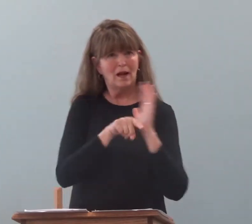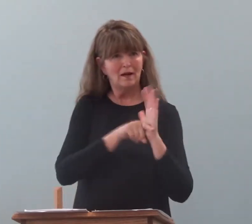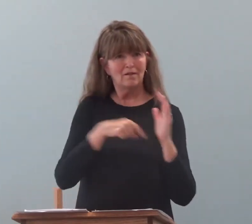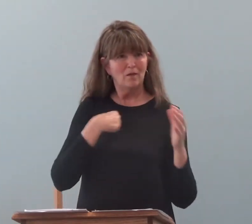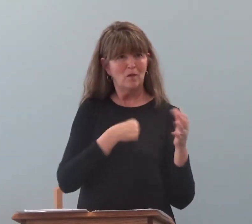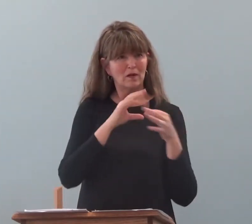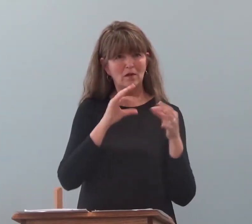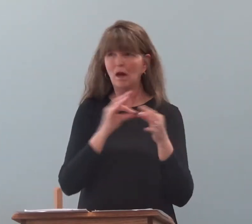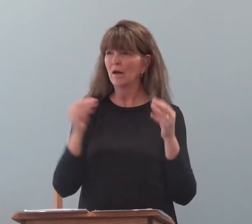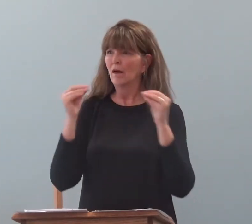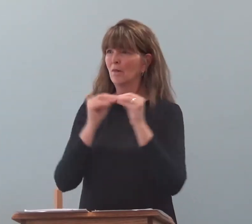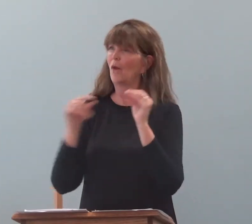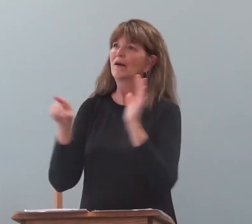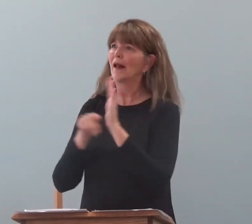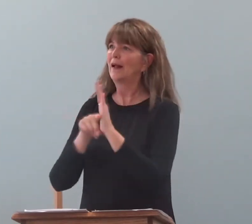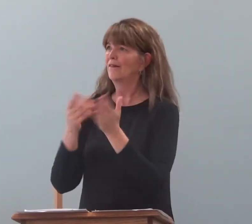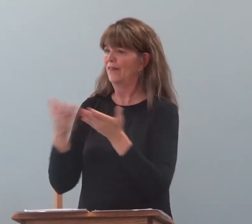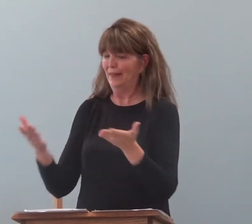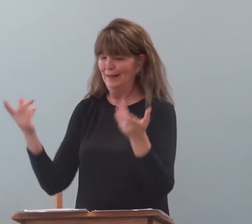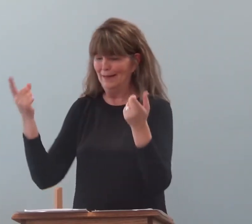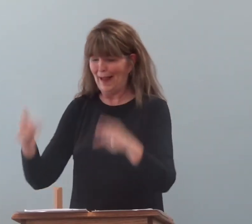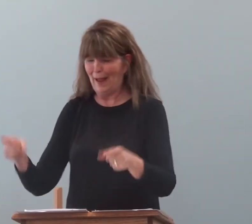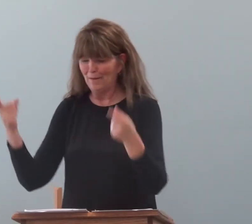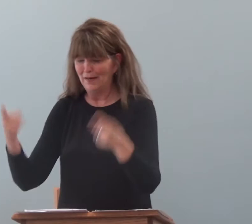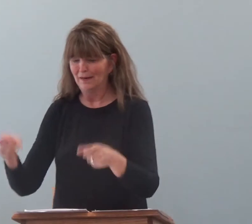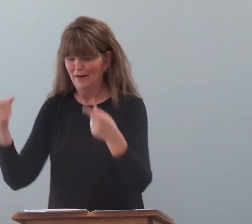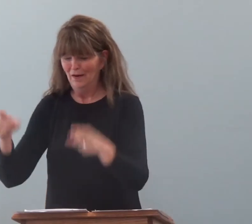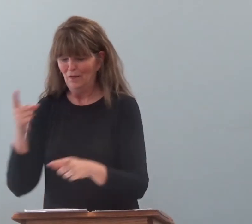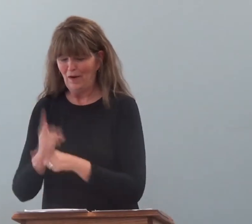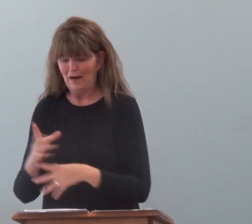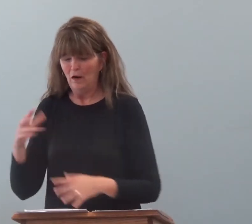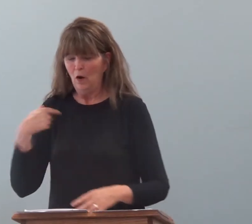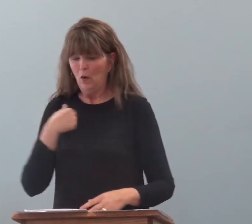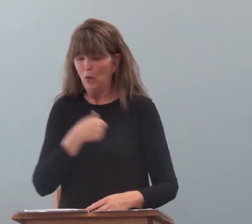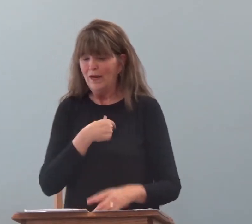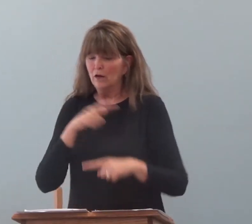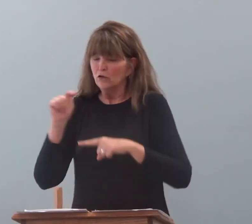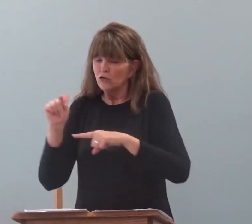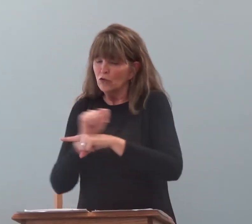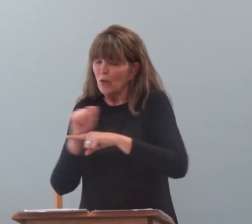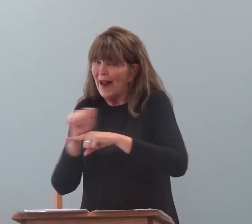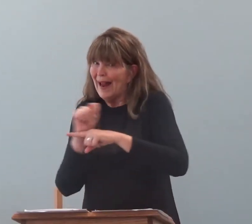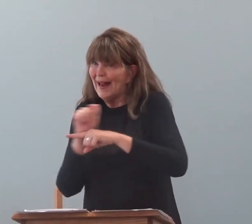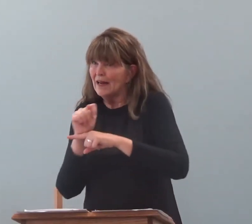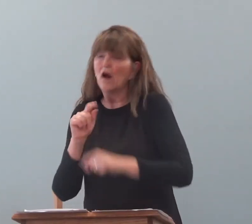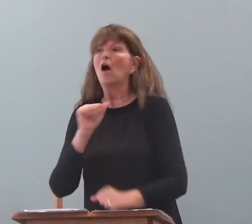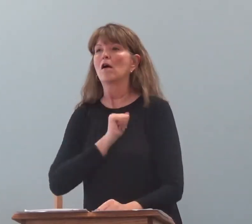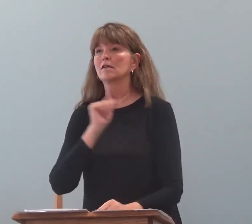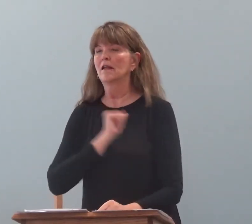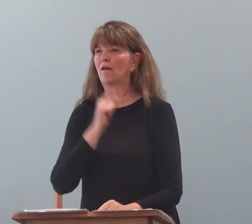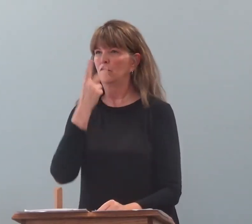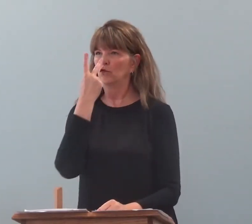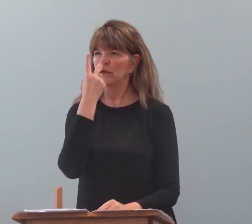more negativity that we put out, the more negativity that we will experience. So we're